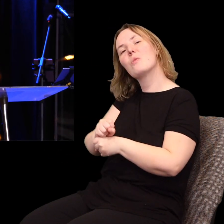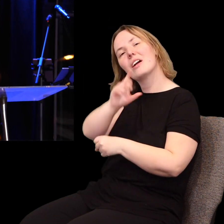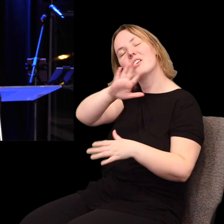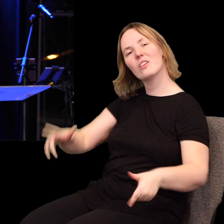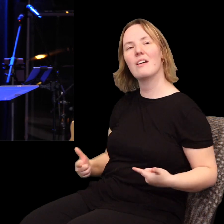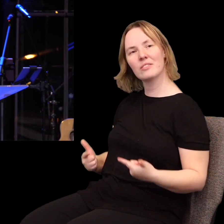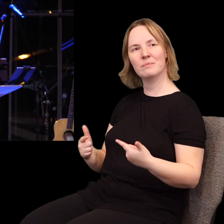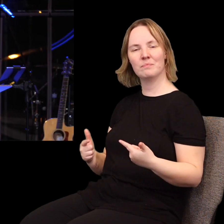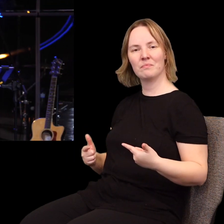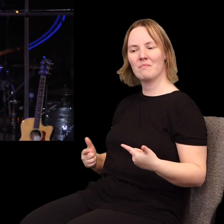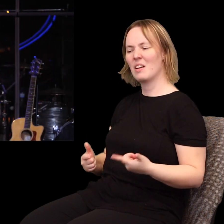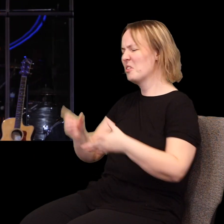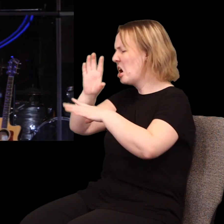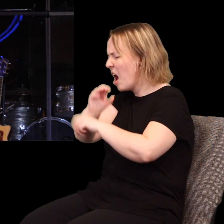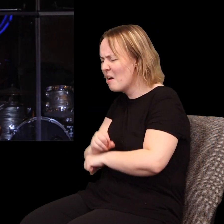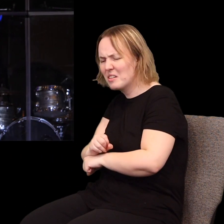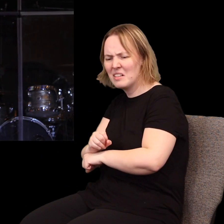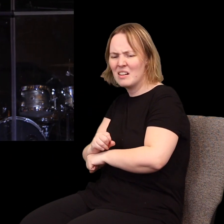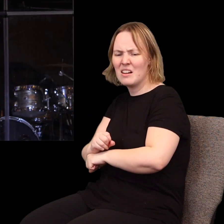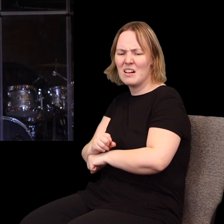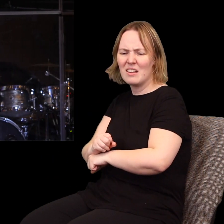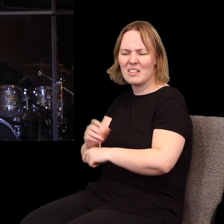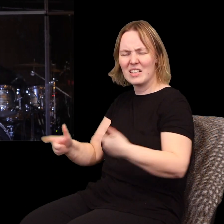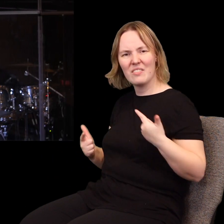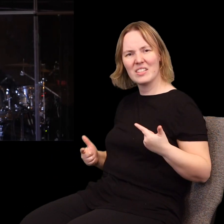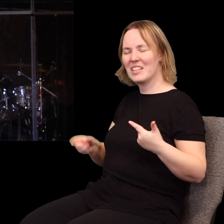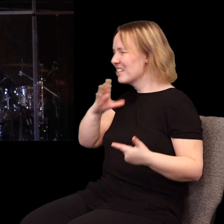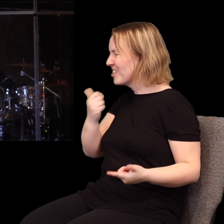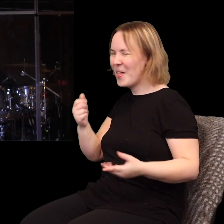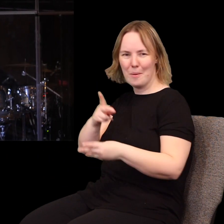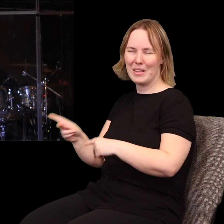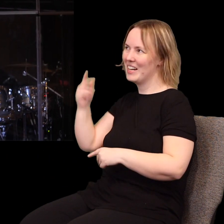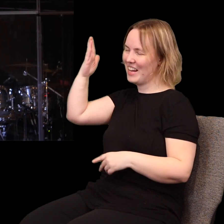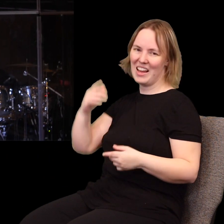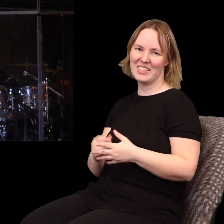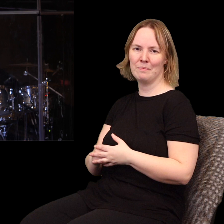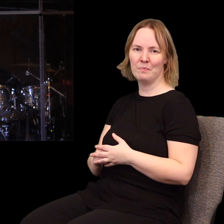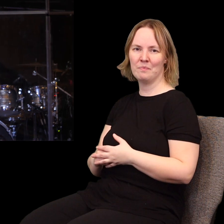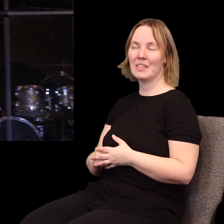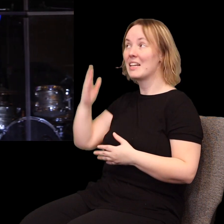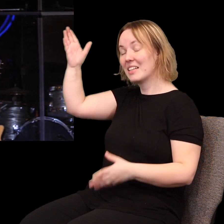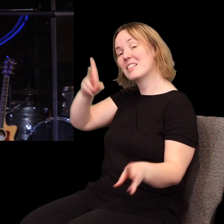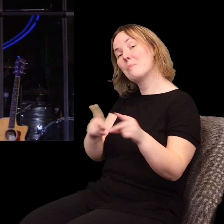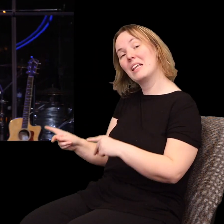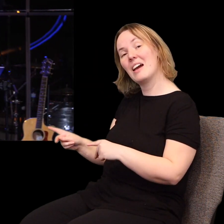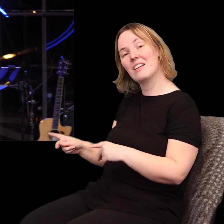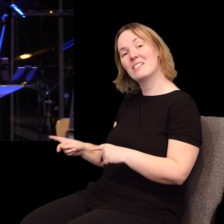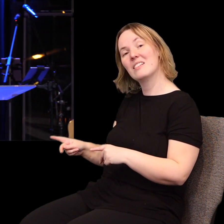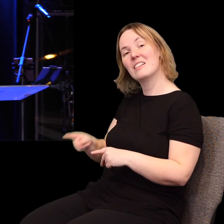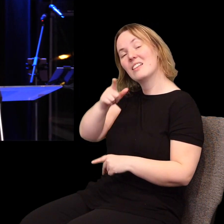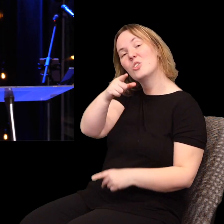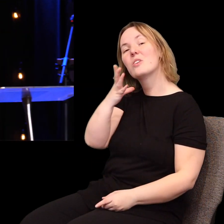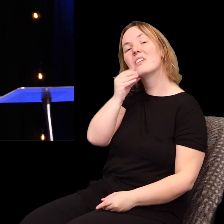your life. However humdrum or routine life may be to you, that's not the plan I have for you. I have a plan for you, as Jesus